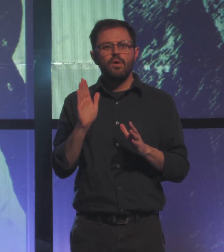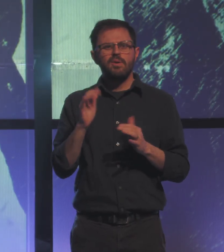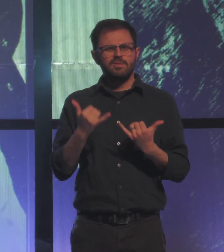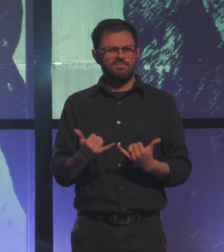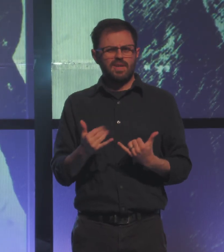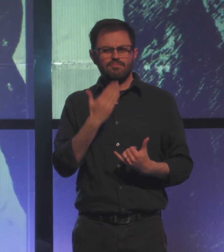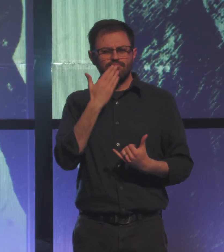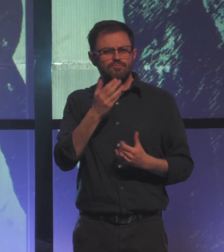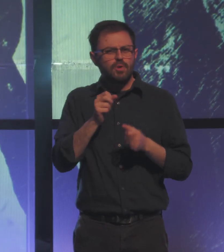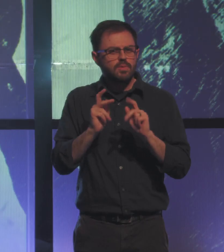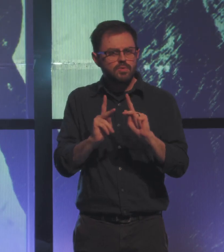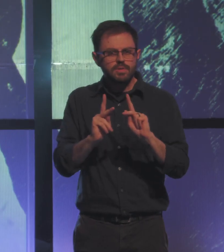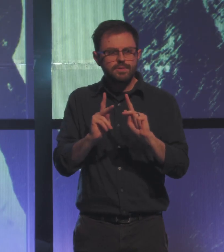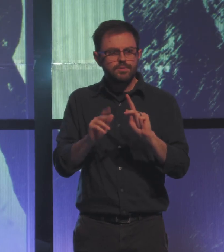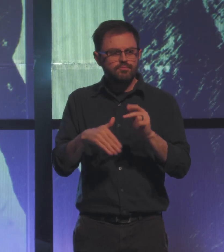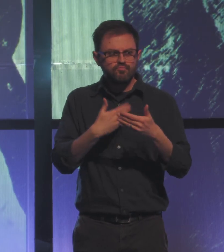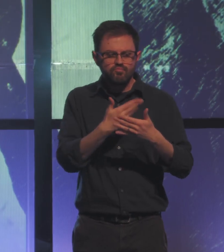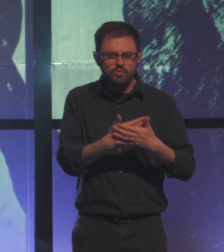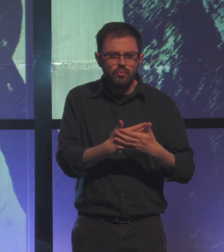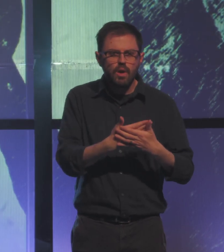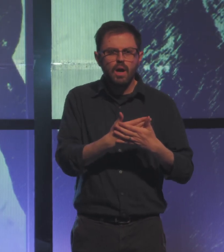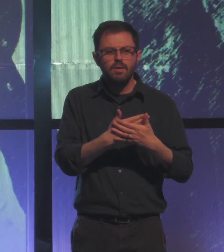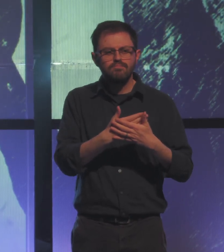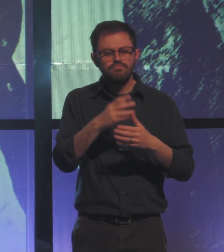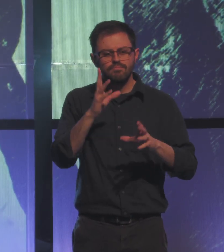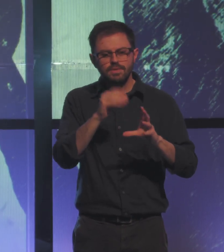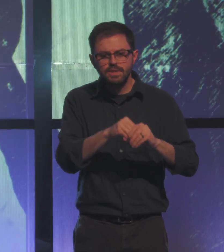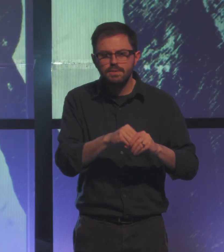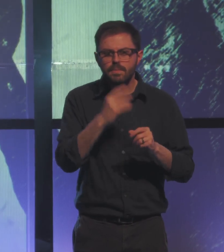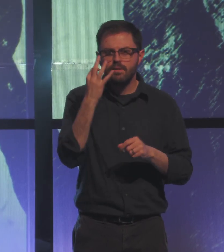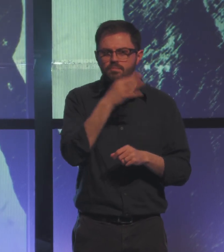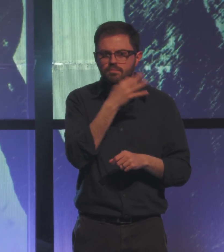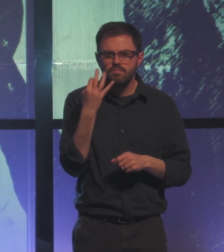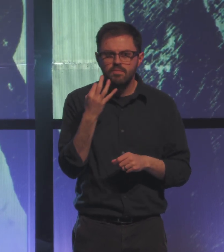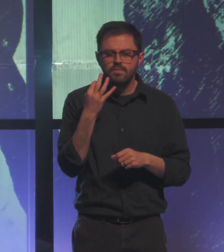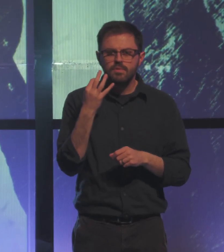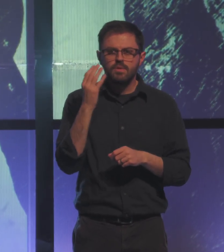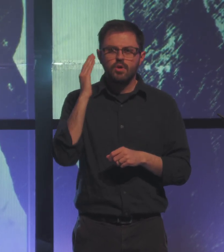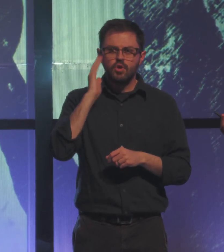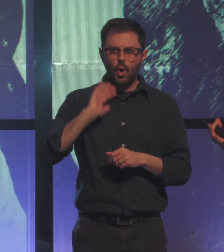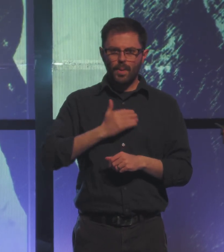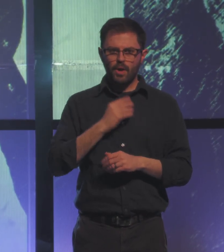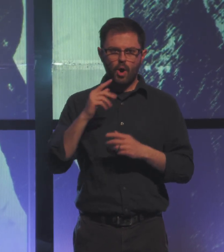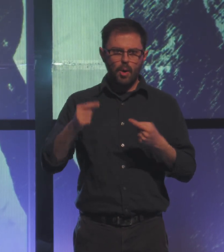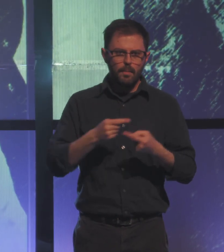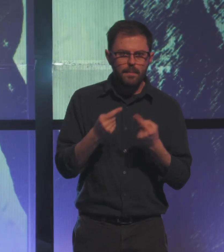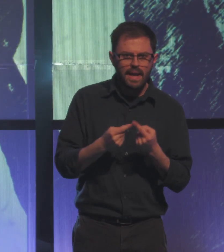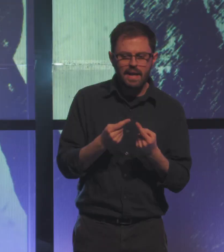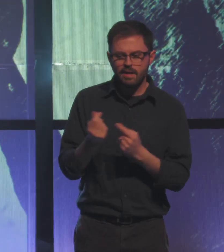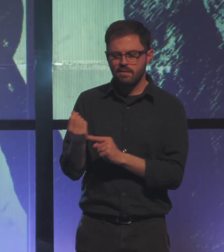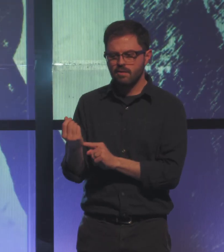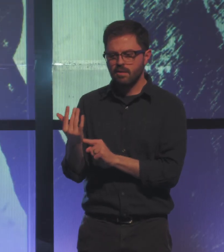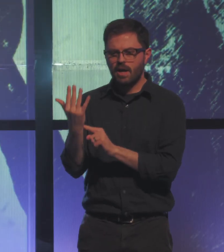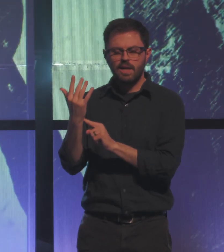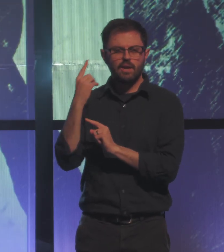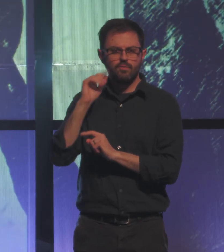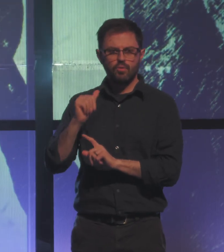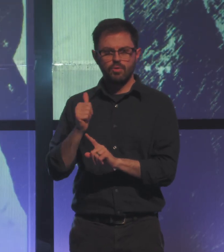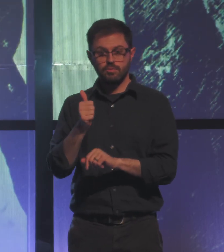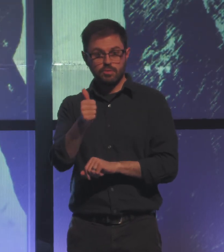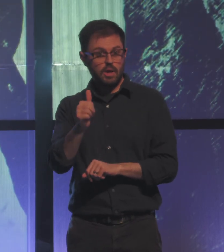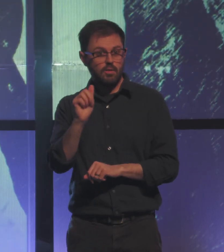with that pain. It's to light a candle, maybe for yourself, maybe for a pain of somebody else that you